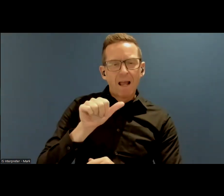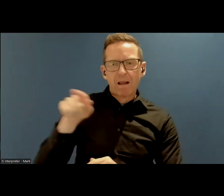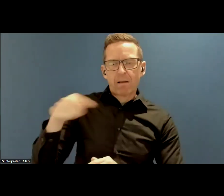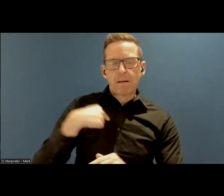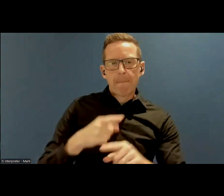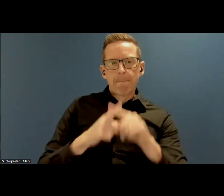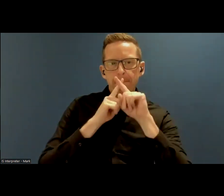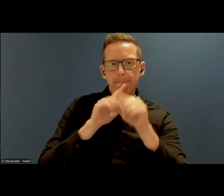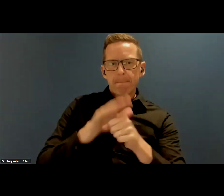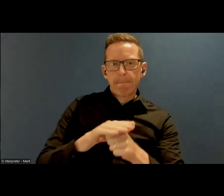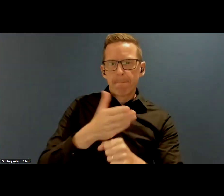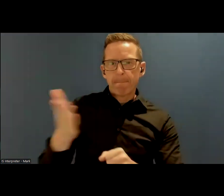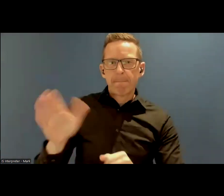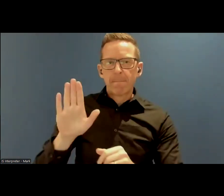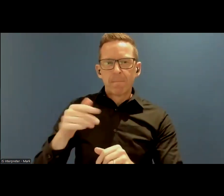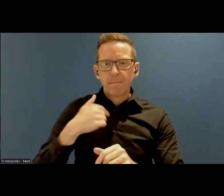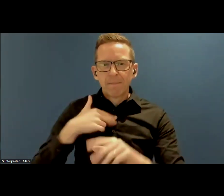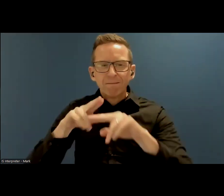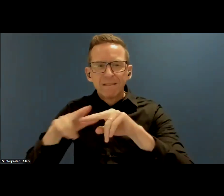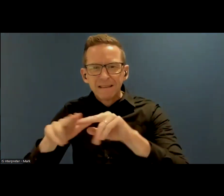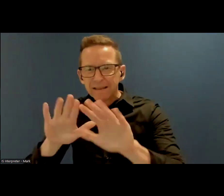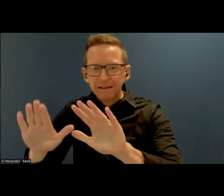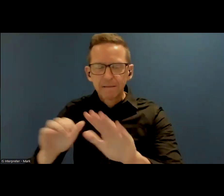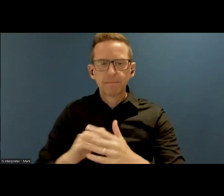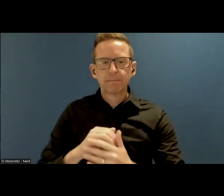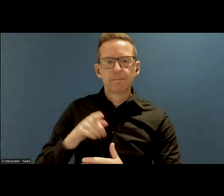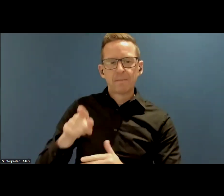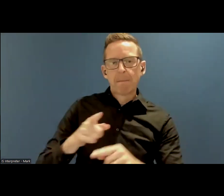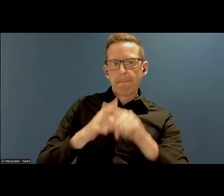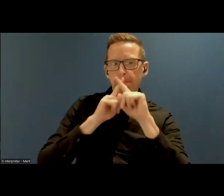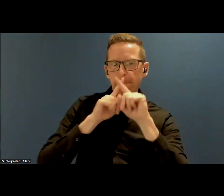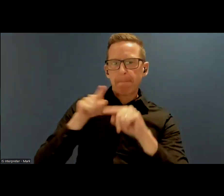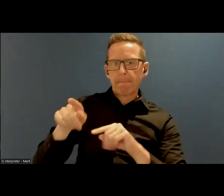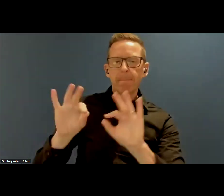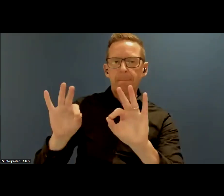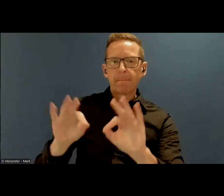Let me fix this. Yeah. Can you please mute Samuel? Thank you. Yes, thank you.